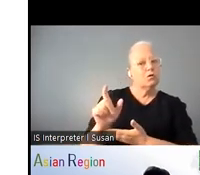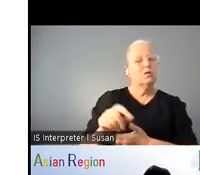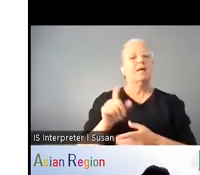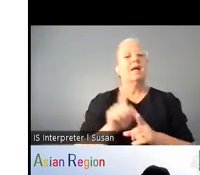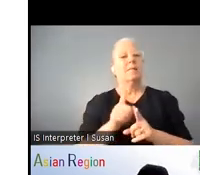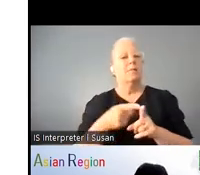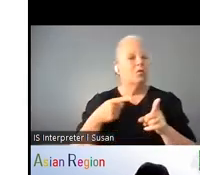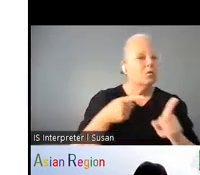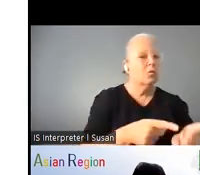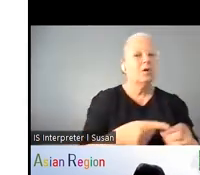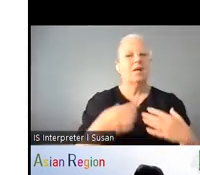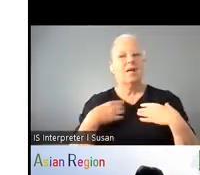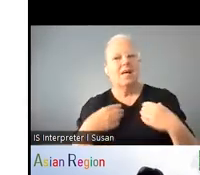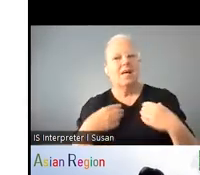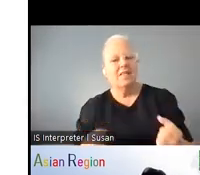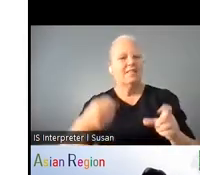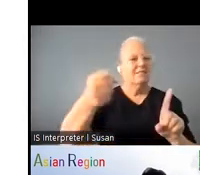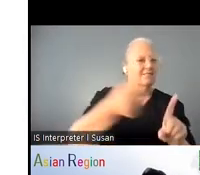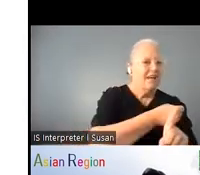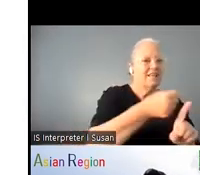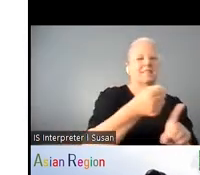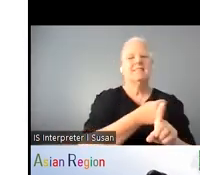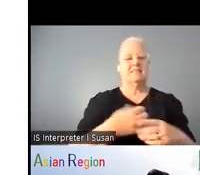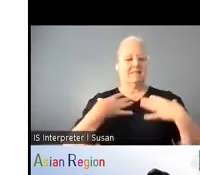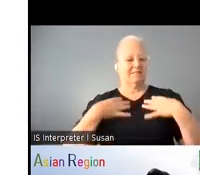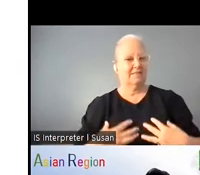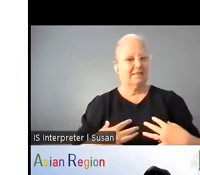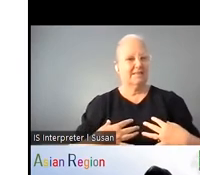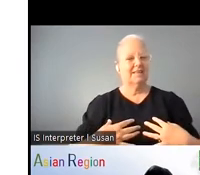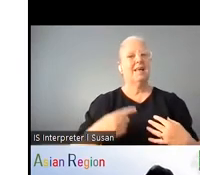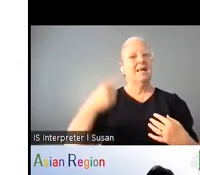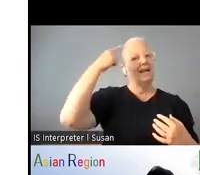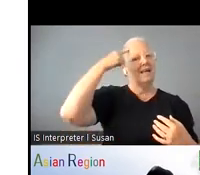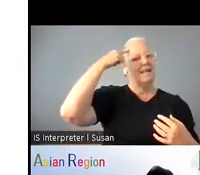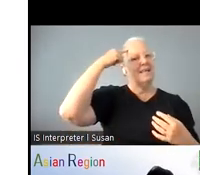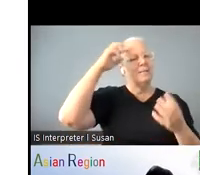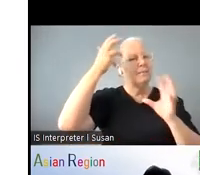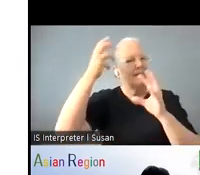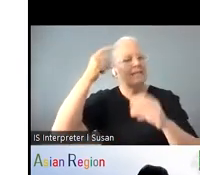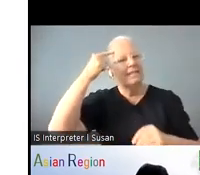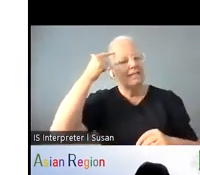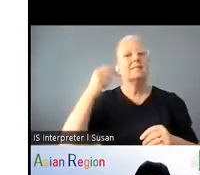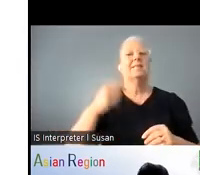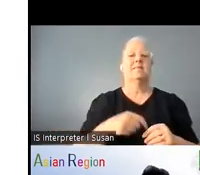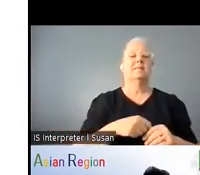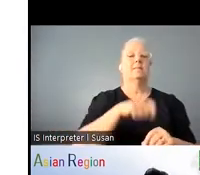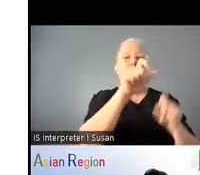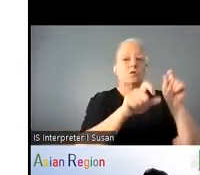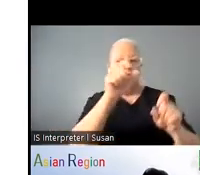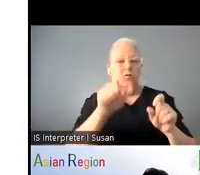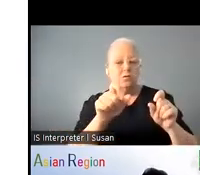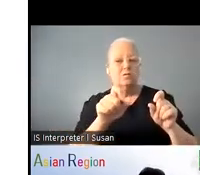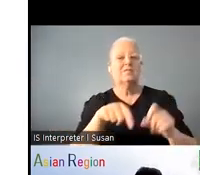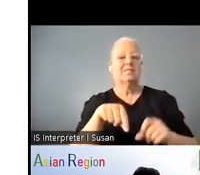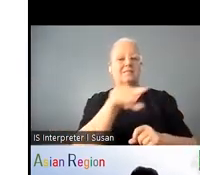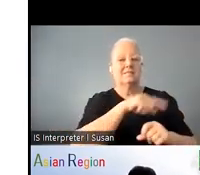health, both physically and mentally, and people who live within the social care institution has